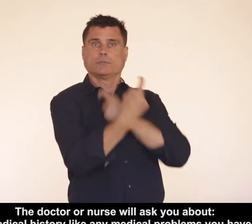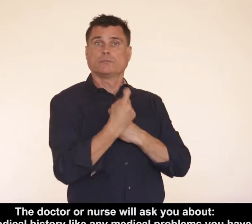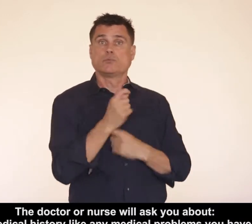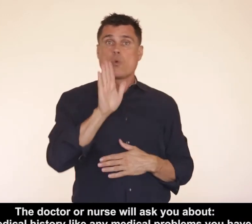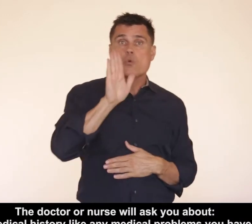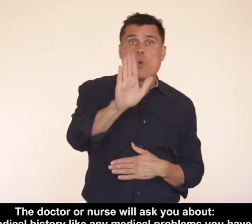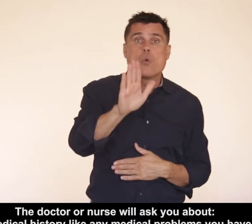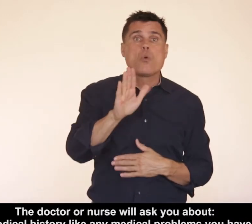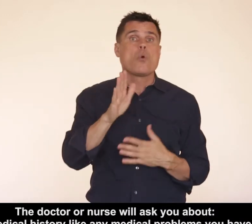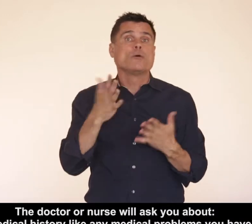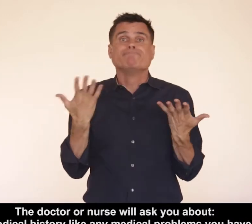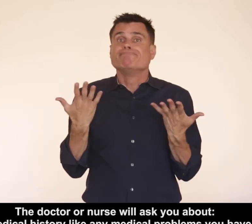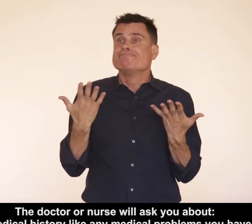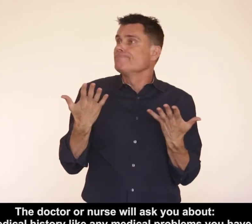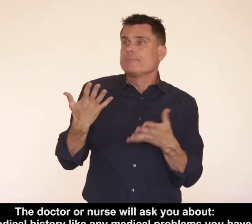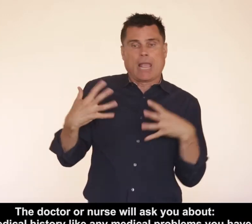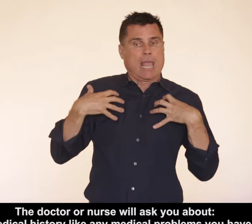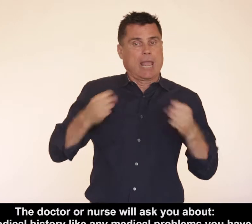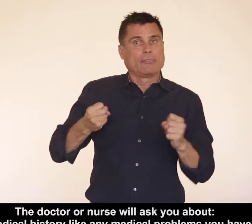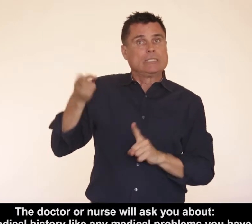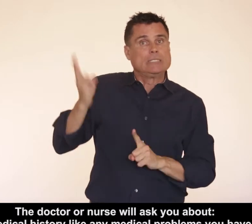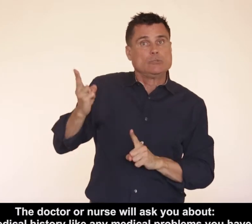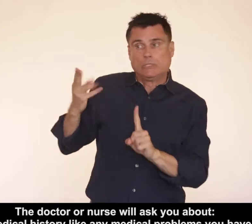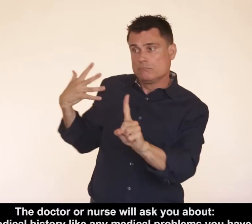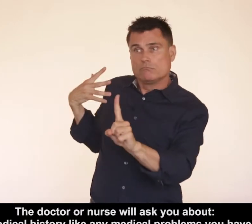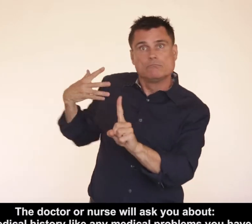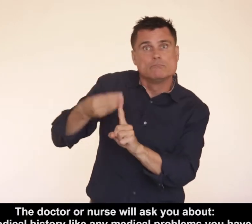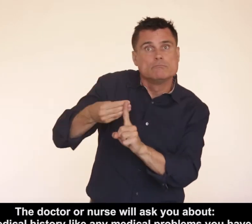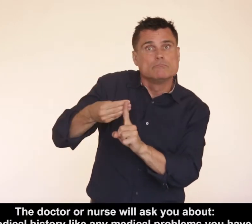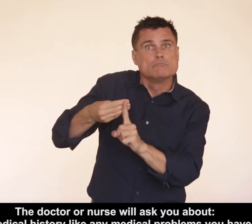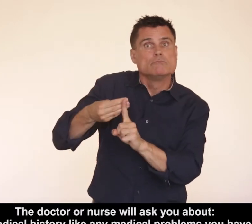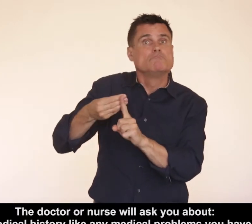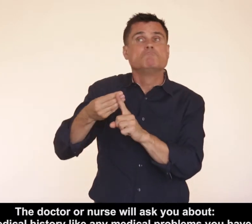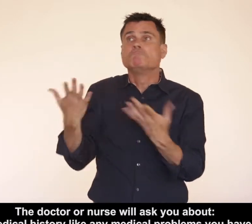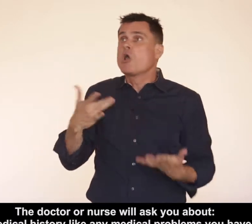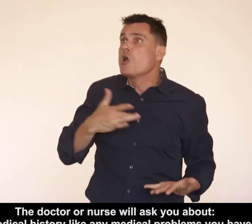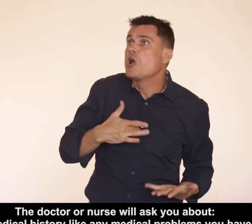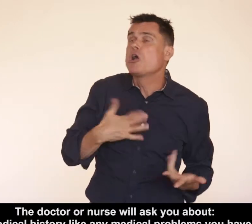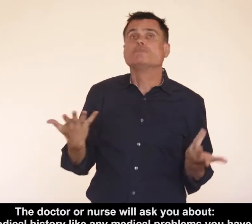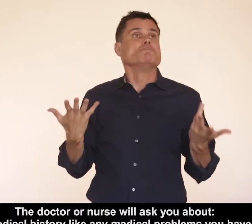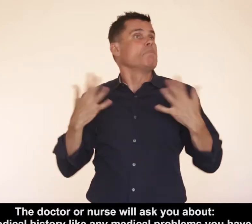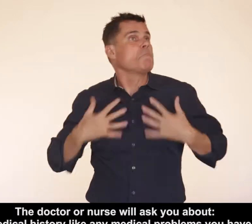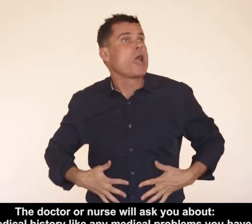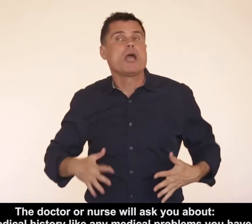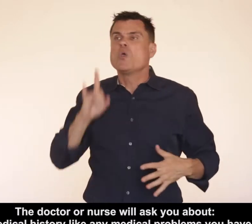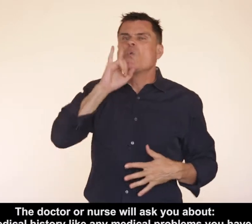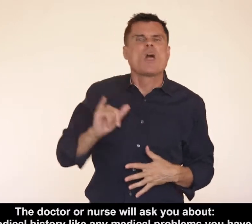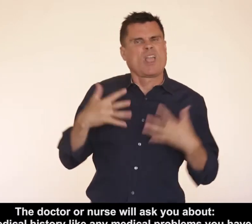The doctor or nurse will ask you about your medical history, like any medical problems you have now,